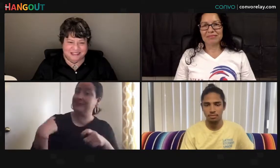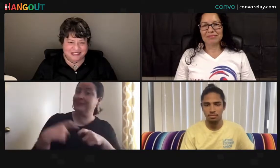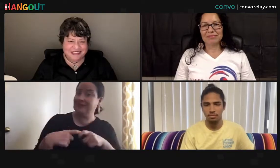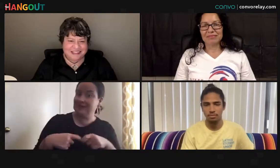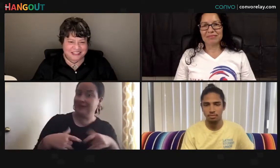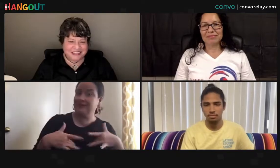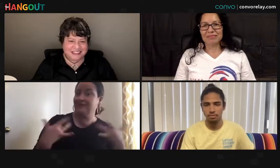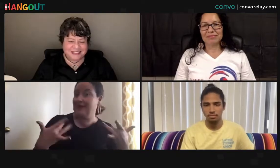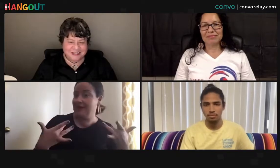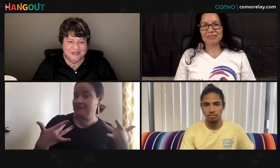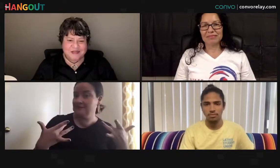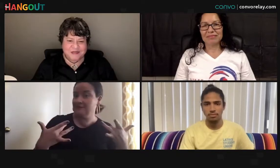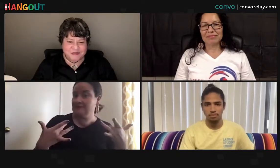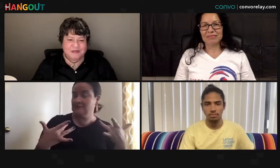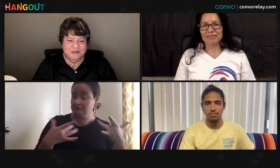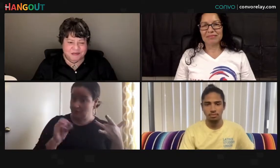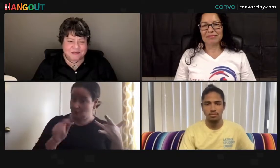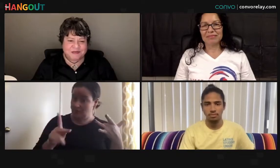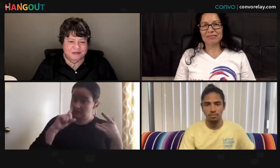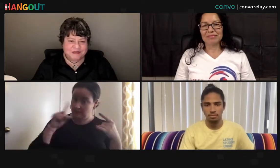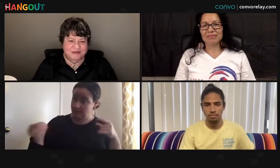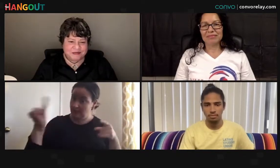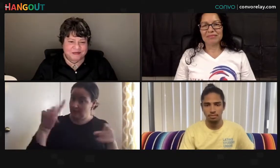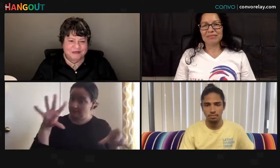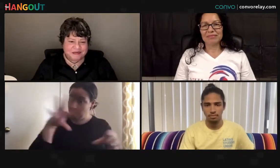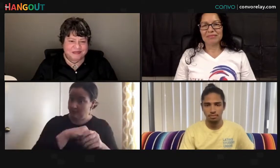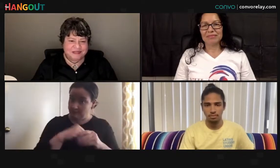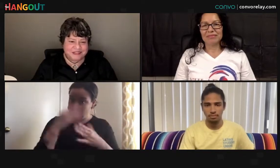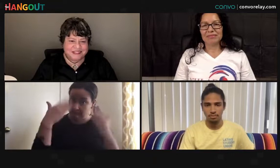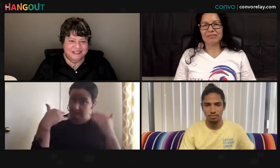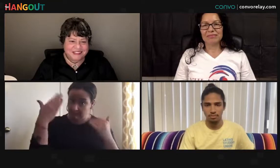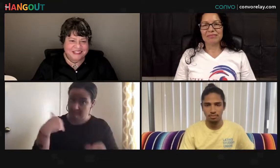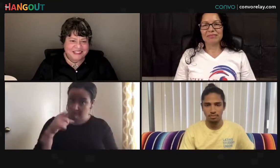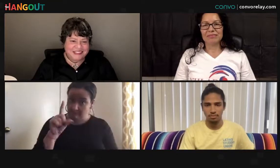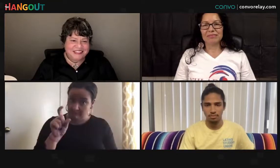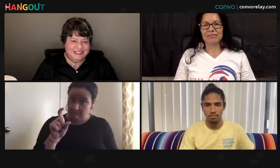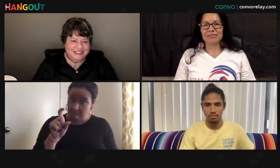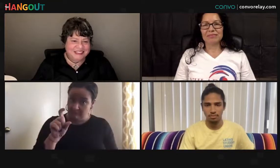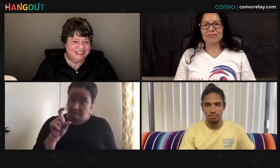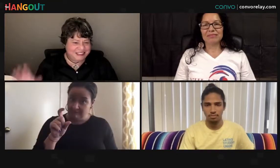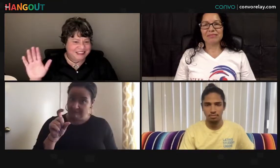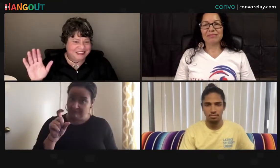white individuals go to a Latino event, is it okay for them to participate?